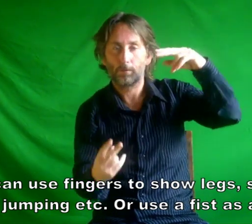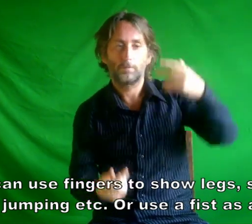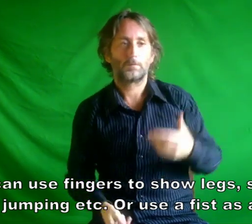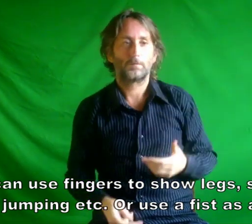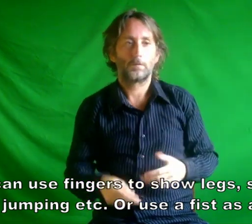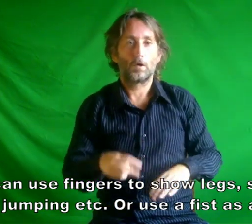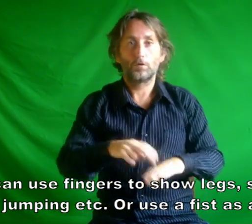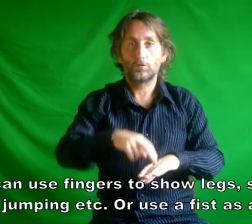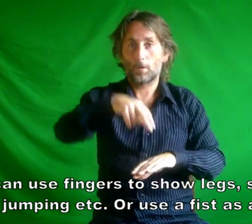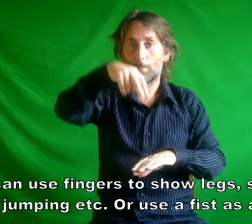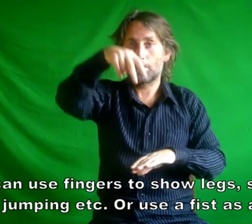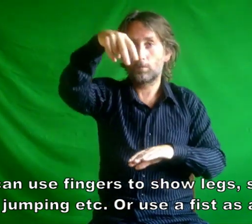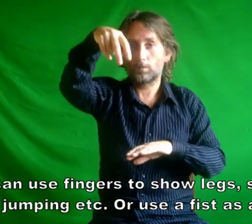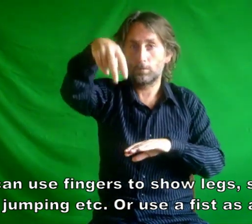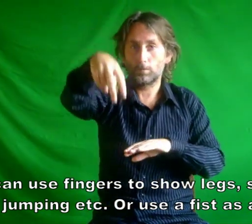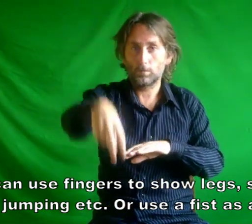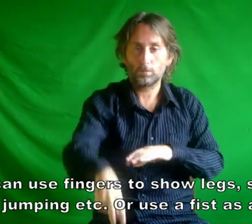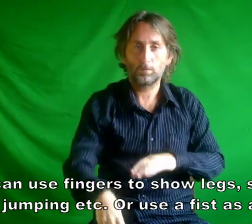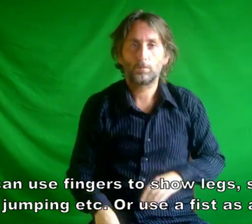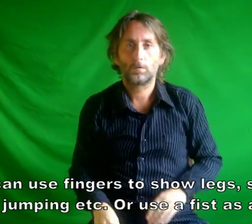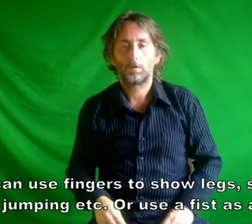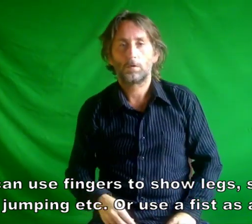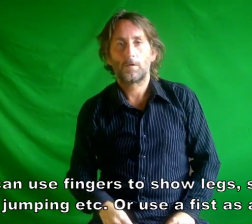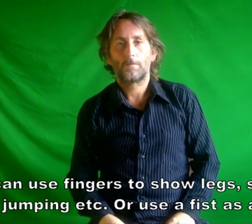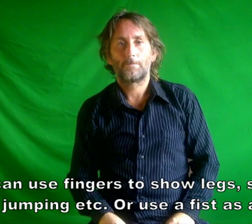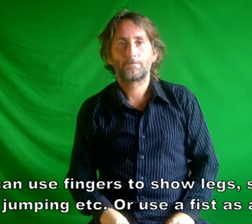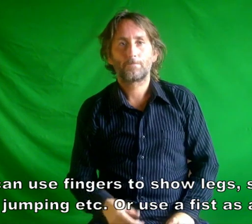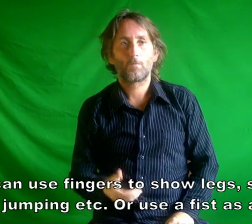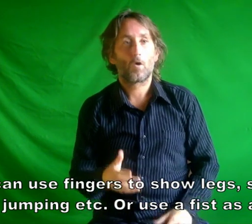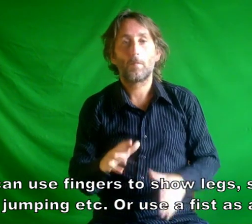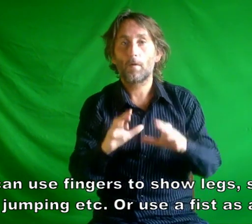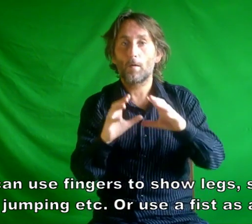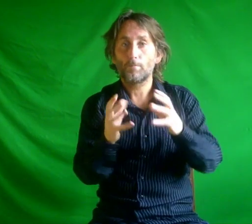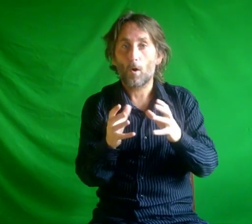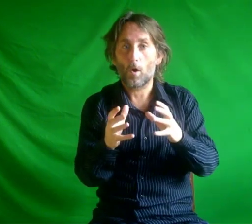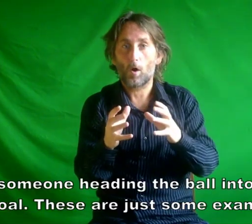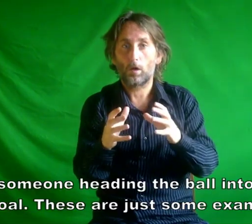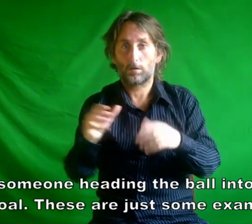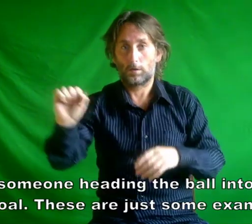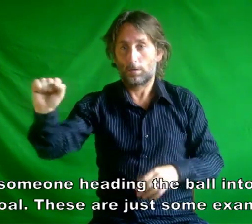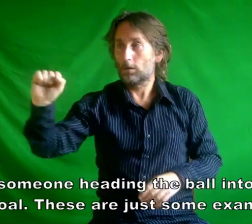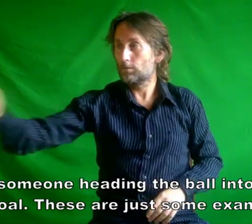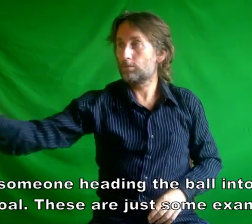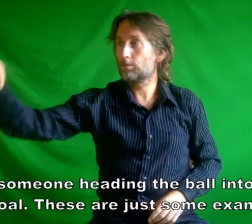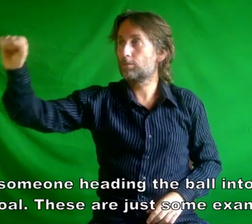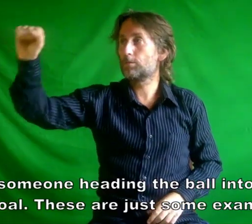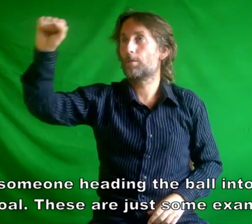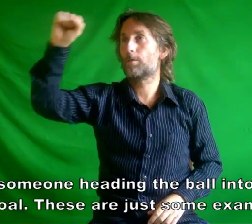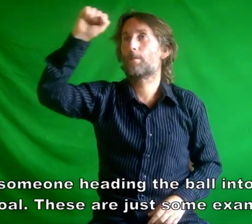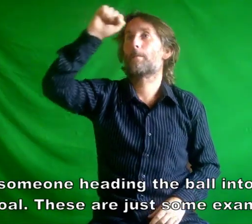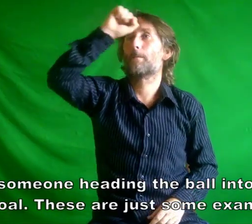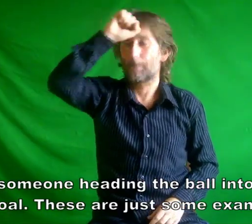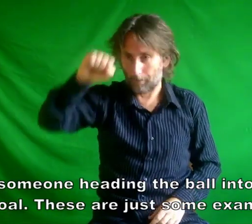or you can use a fist as a ball, then someone heading the ball in to score a goal. These are just